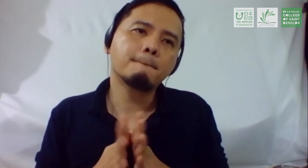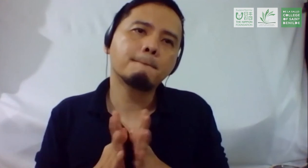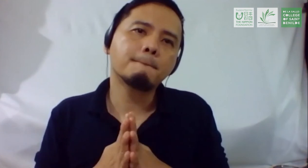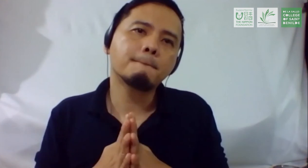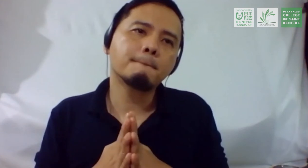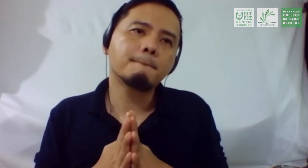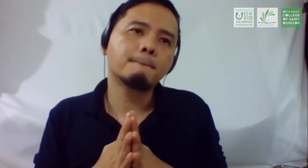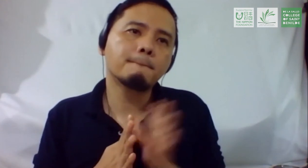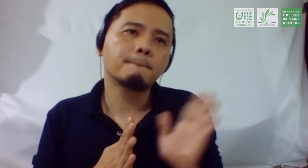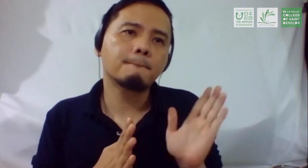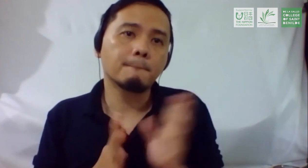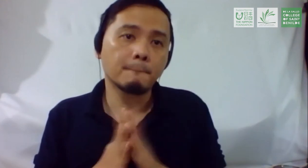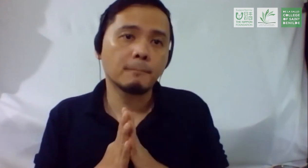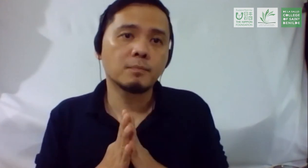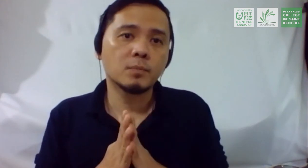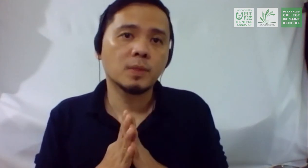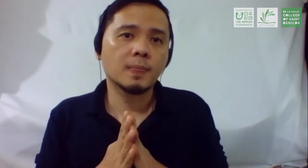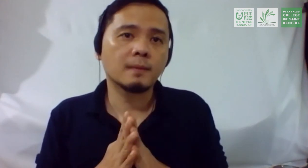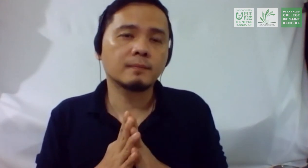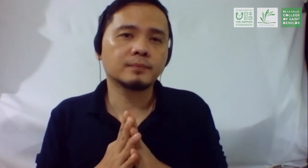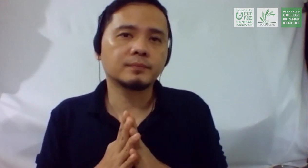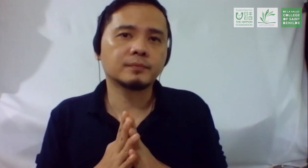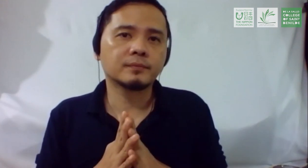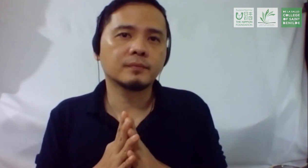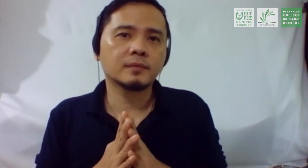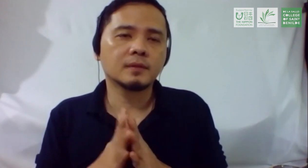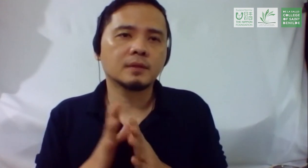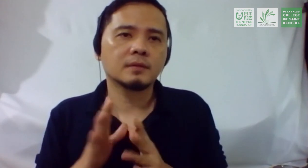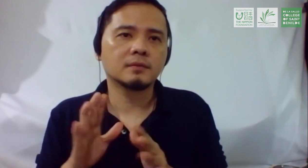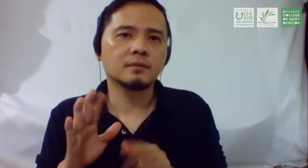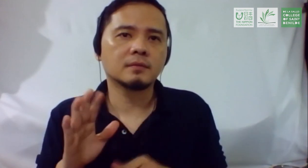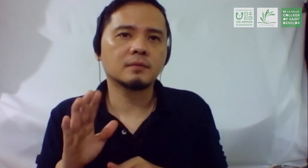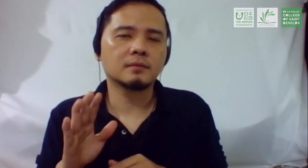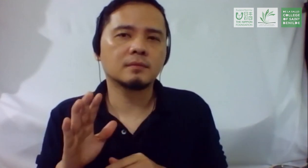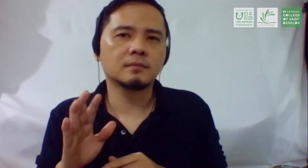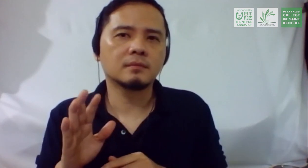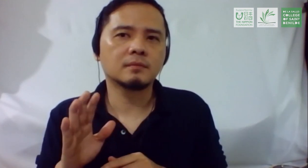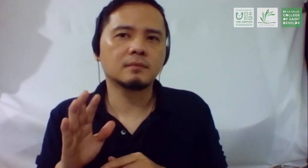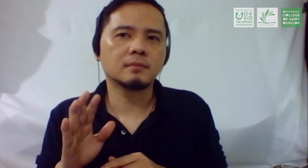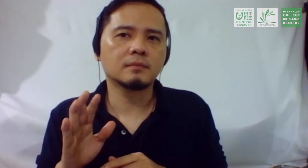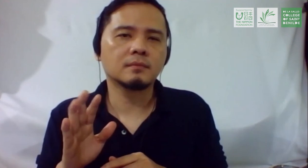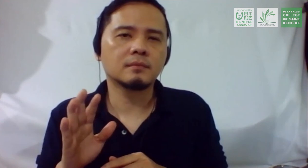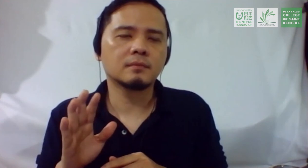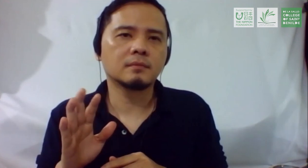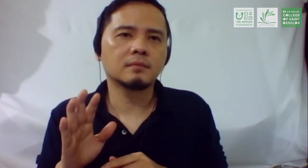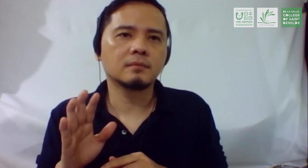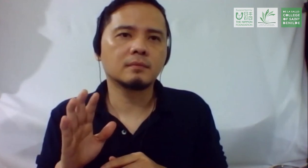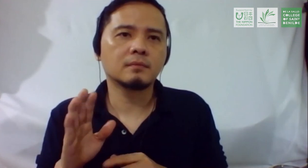Just have class on Tuesday and Wednesday. And then the following week, we'll have class